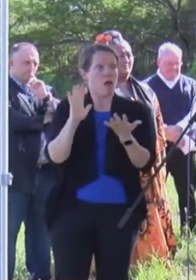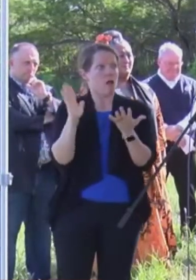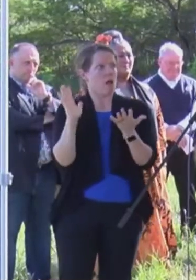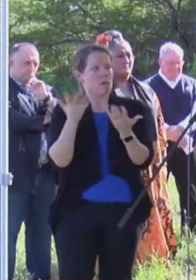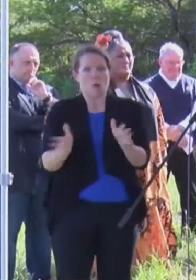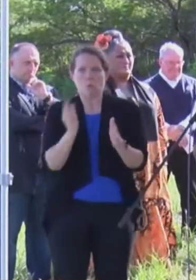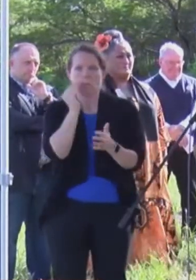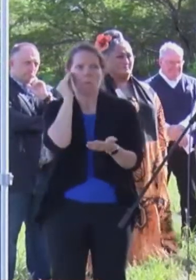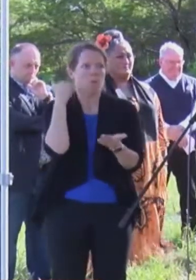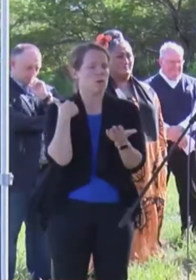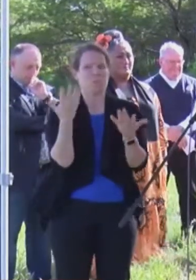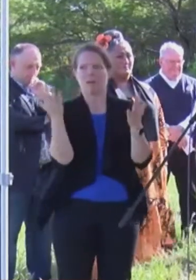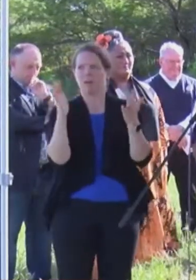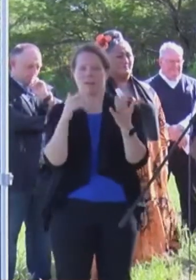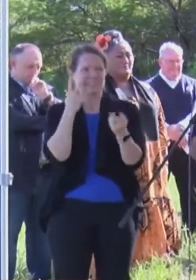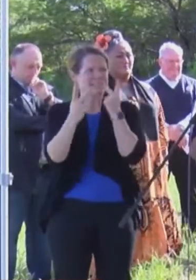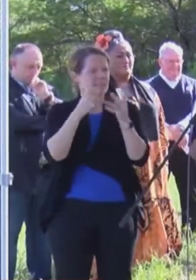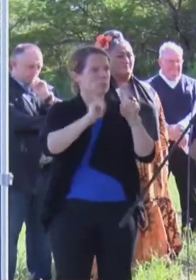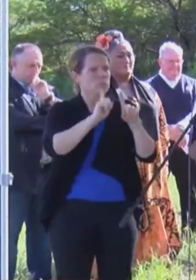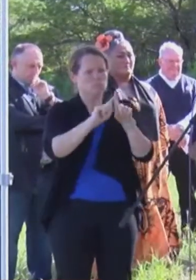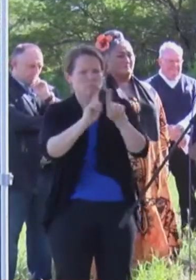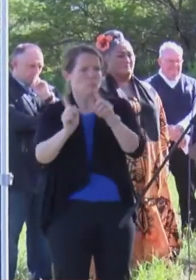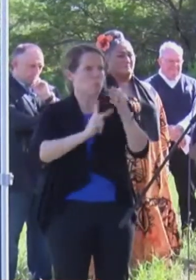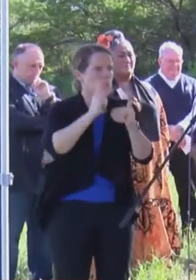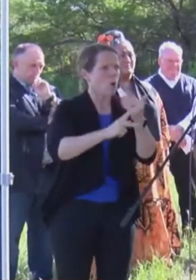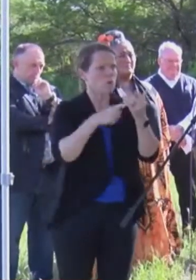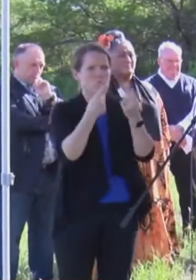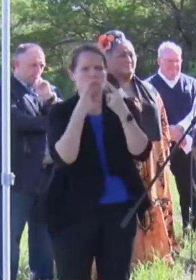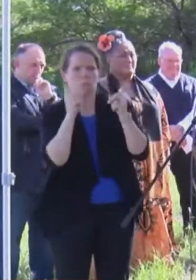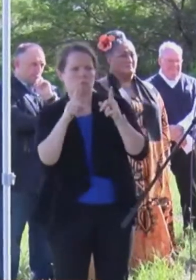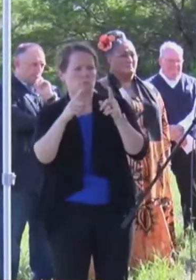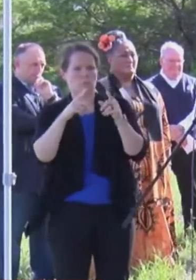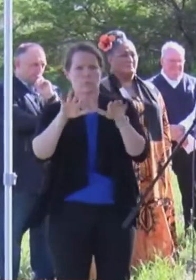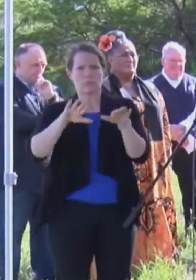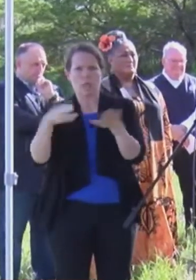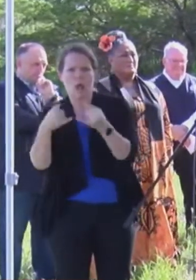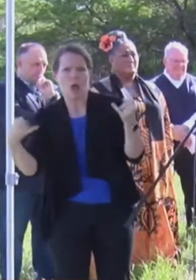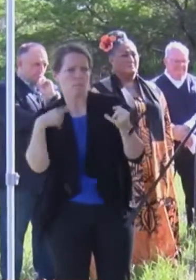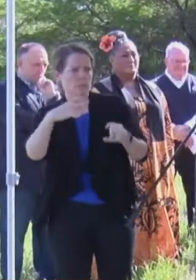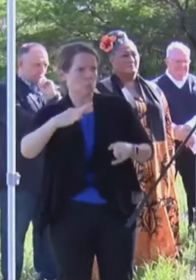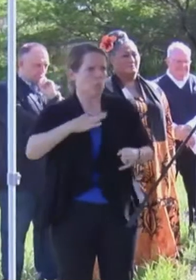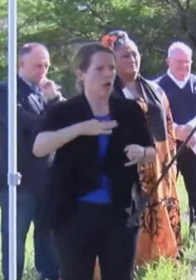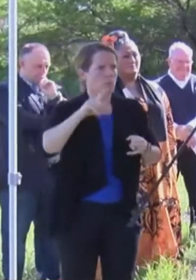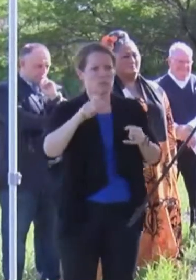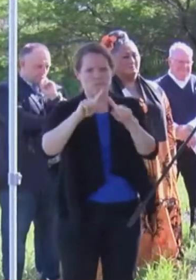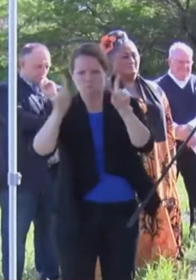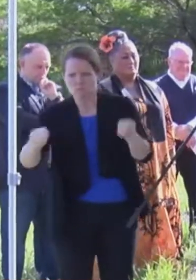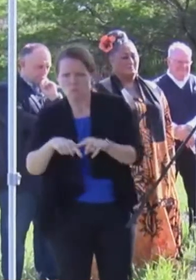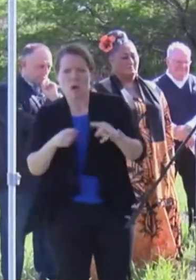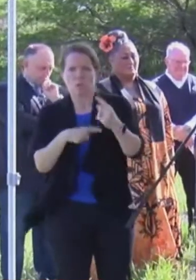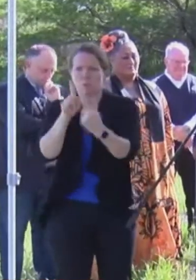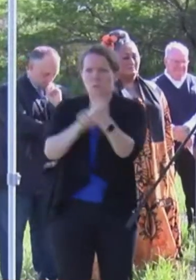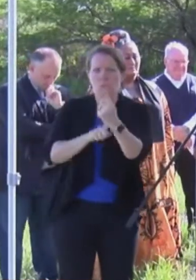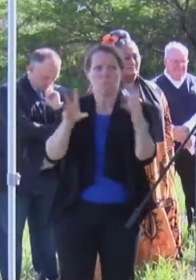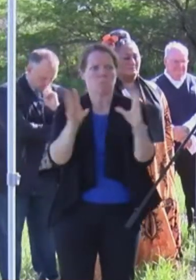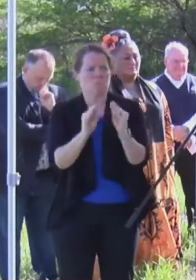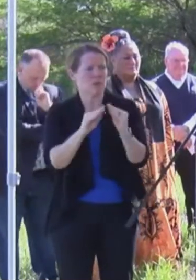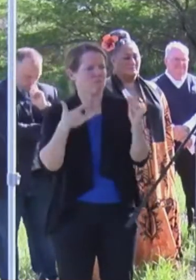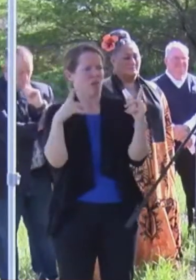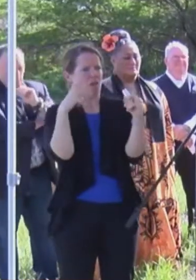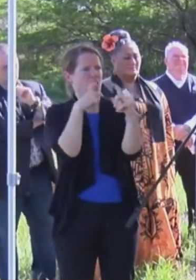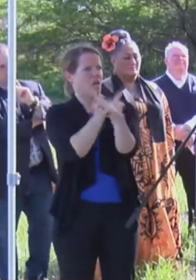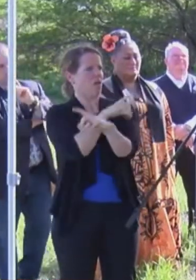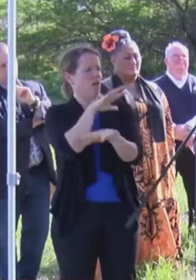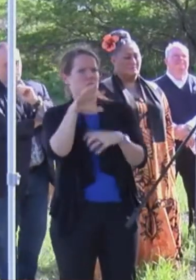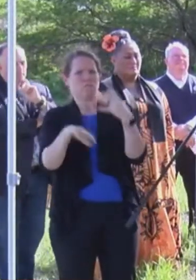do we access it? How does this matter? How does all of these different programs, whether state, county, private, how do they work together? And so this today is,